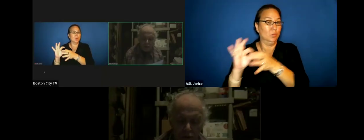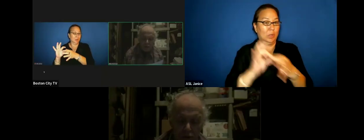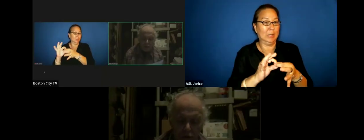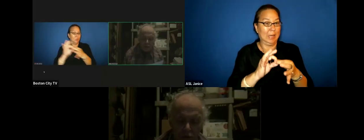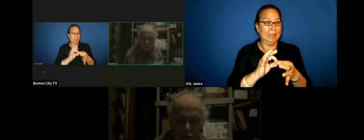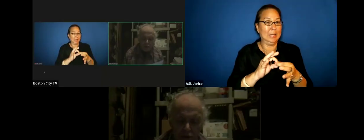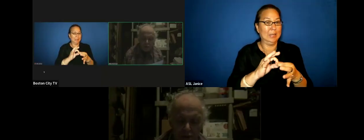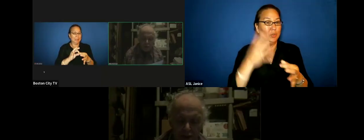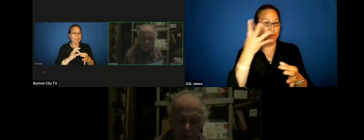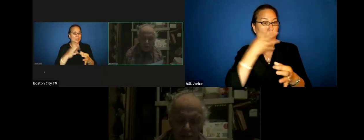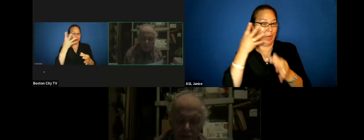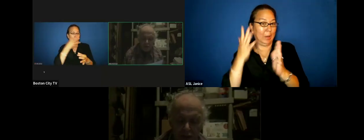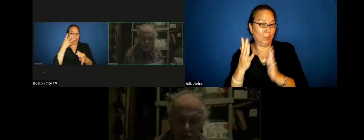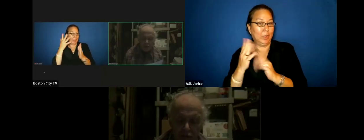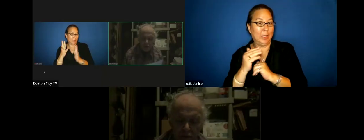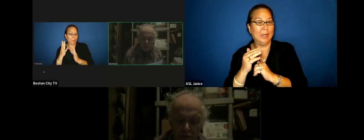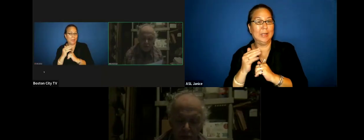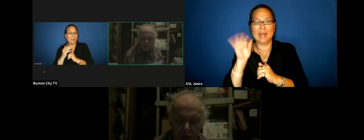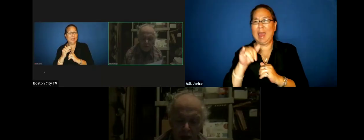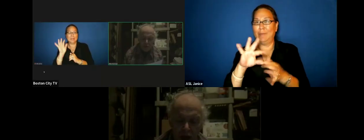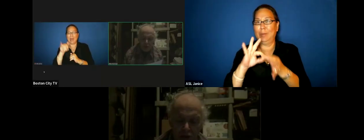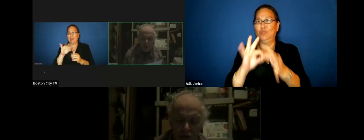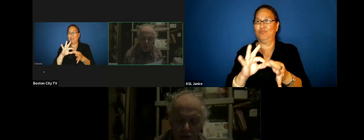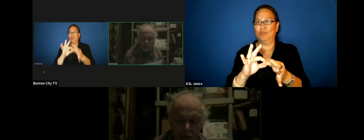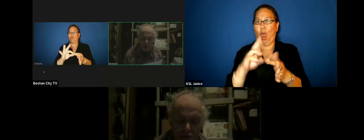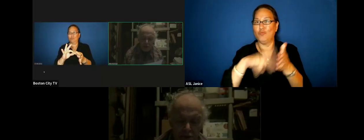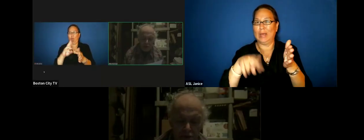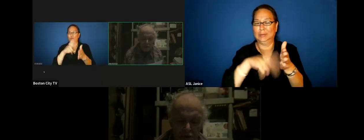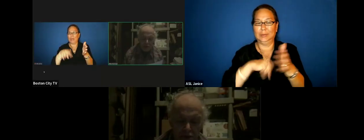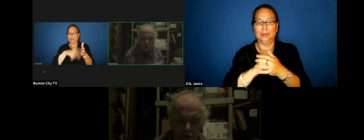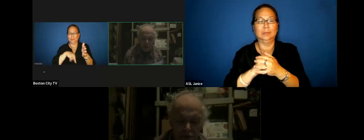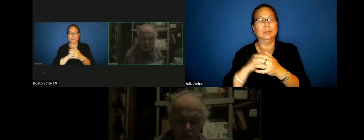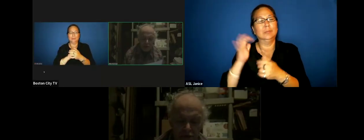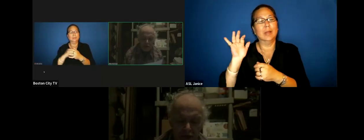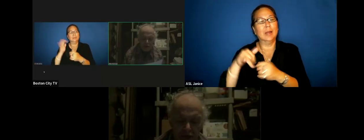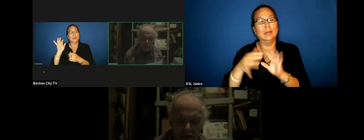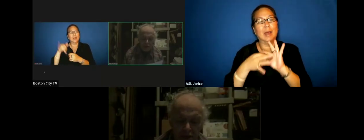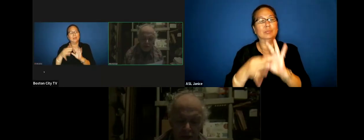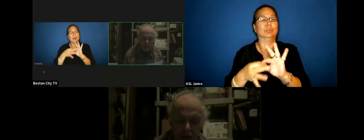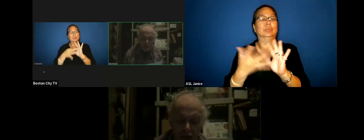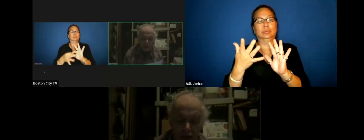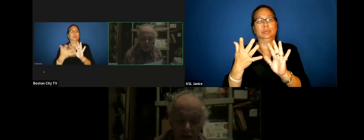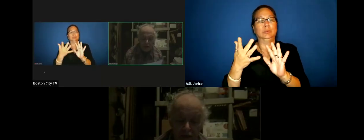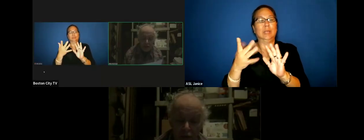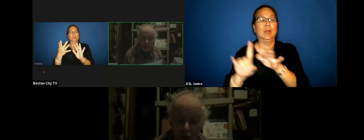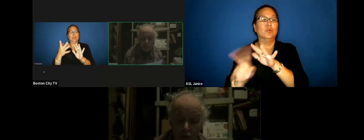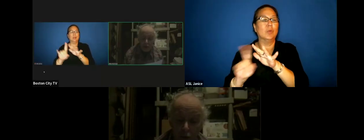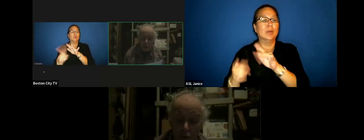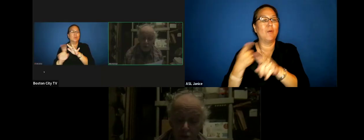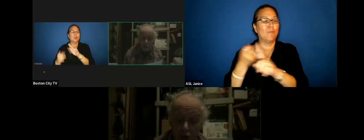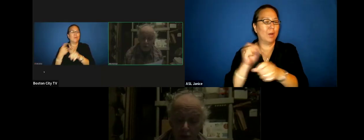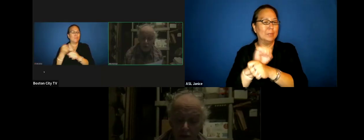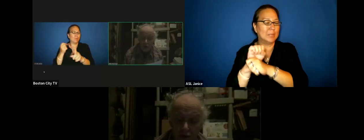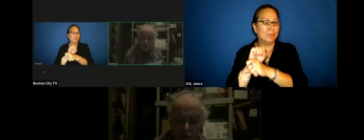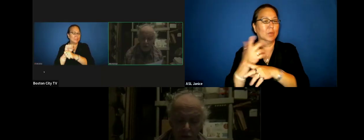in the returning of those who had escaped from slavery. I taught U.S. history in Chelsea for decades and never thought